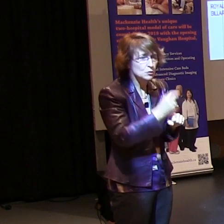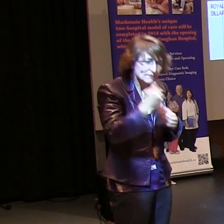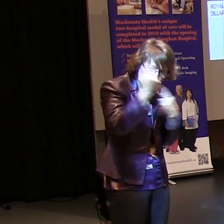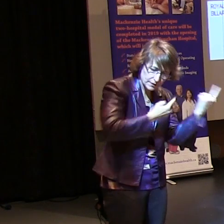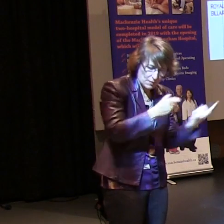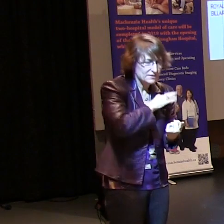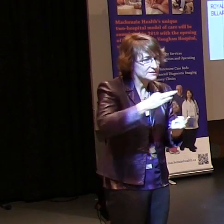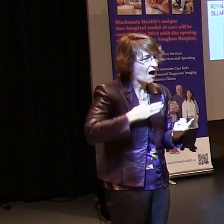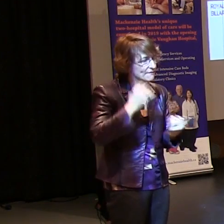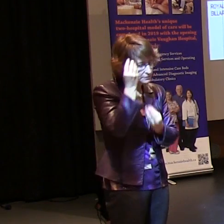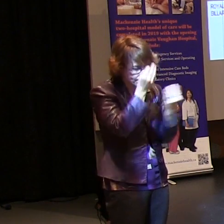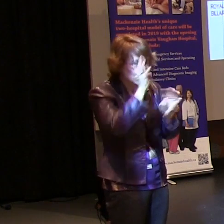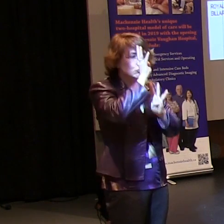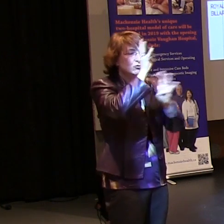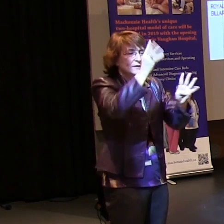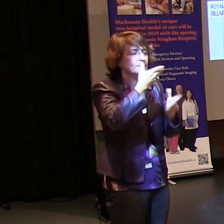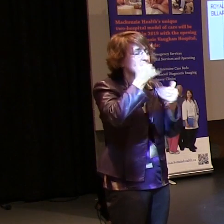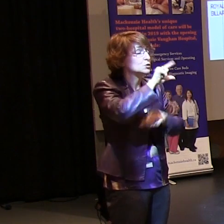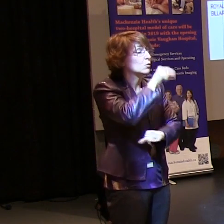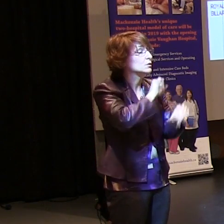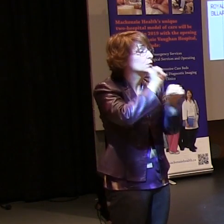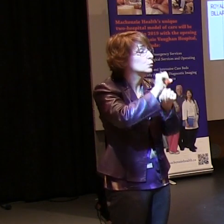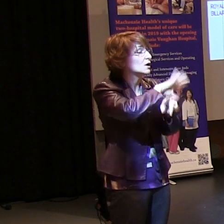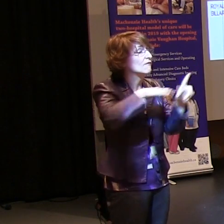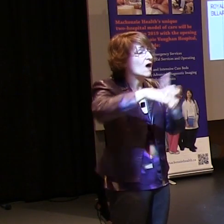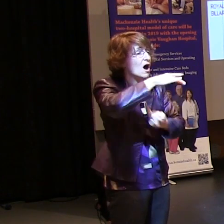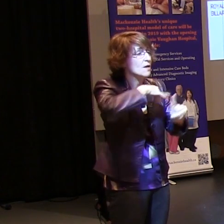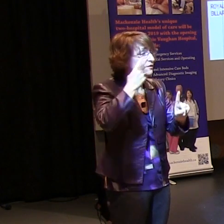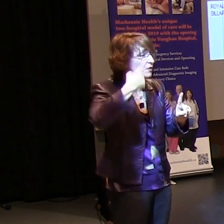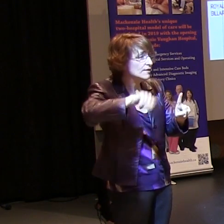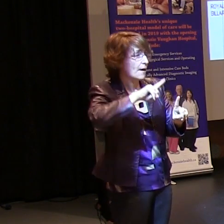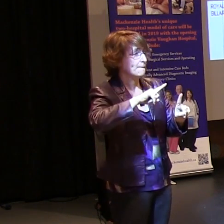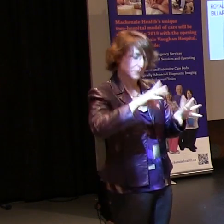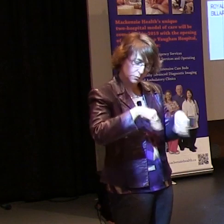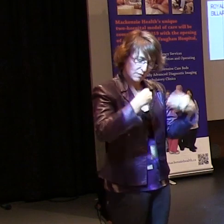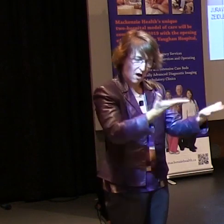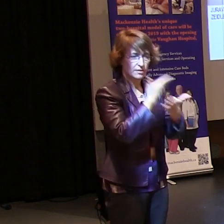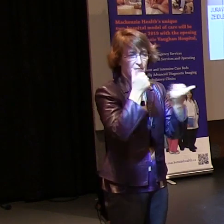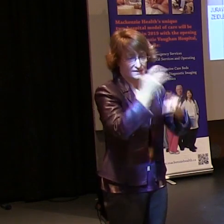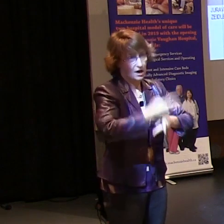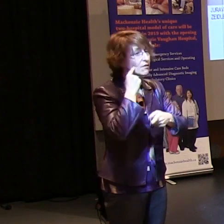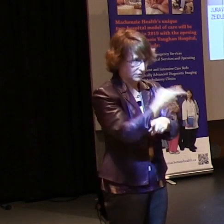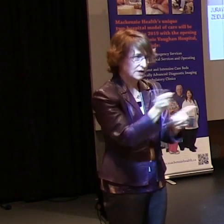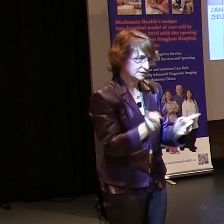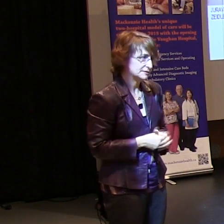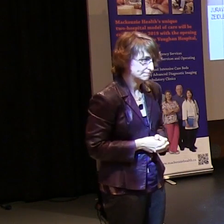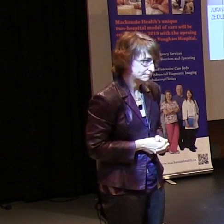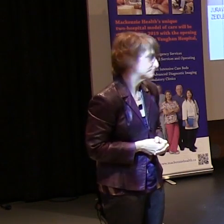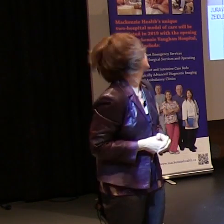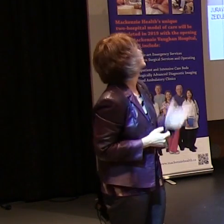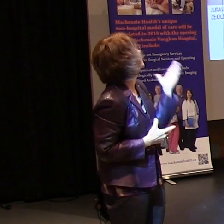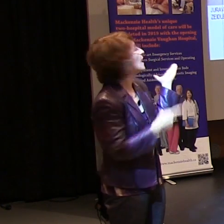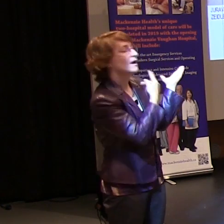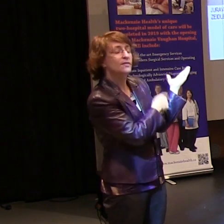them to create them the best quality of working environment to be able to provide the best care for us. And the patient